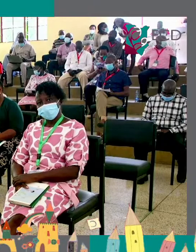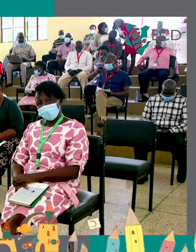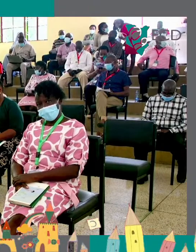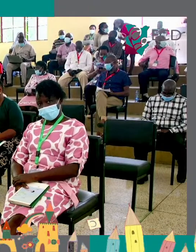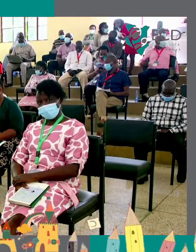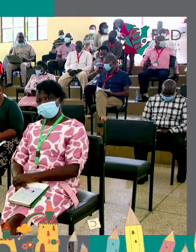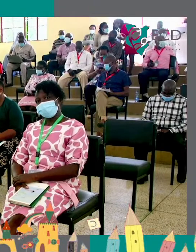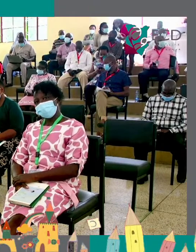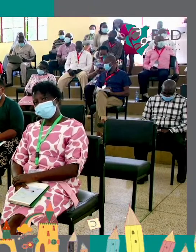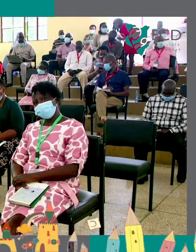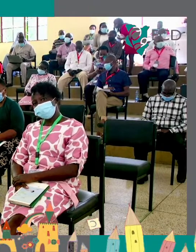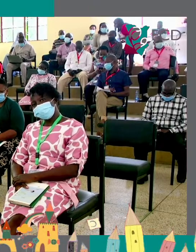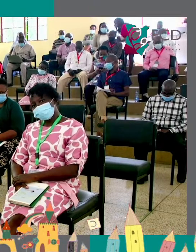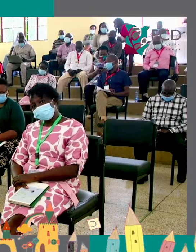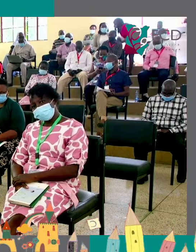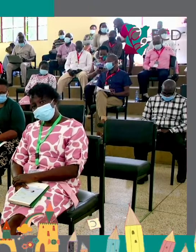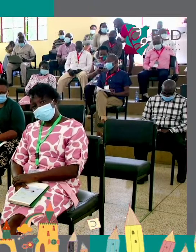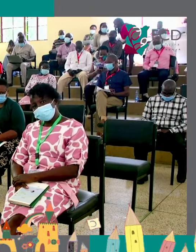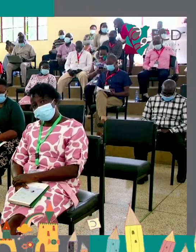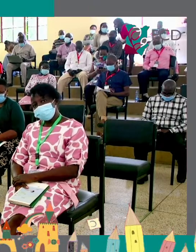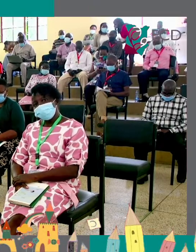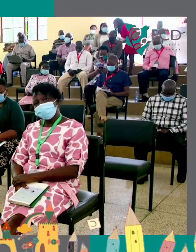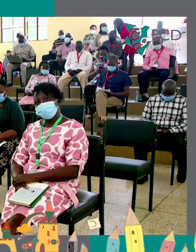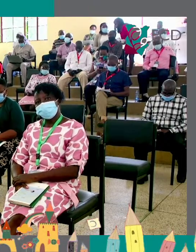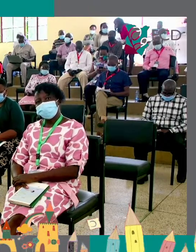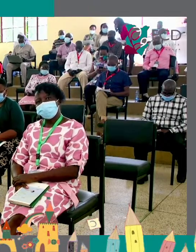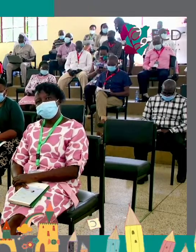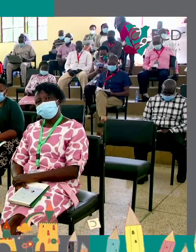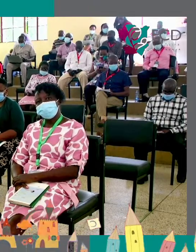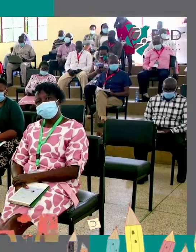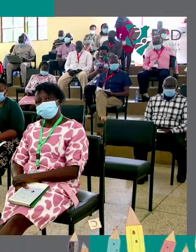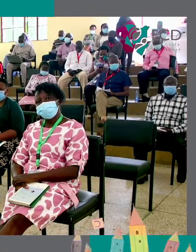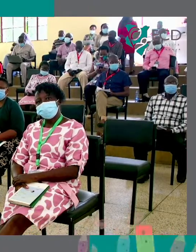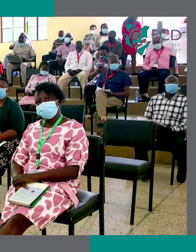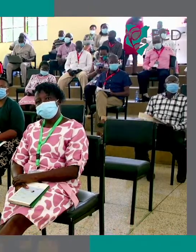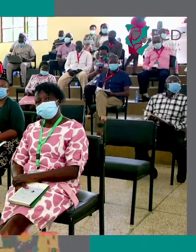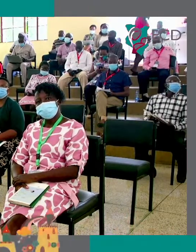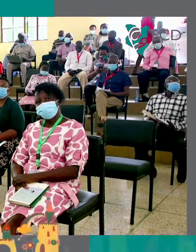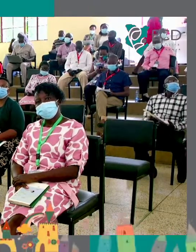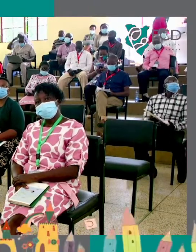school. We have some of those facilities, like you can see.